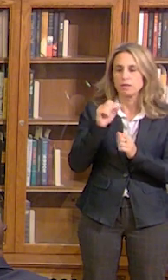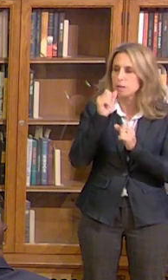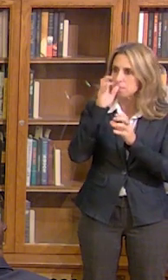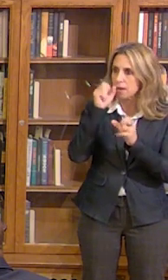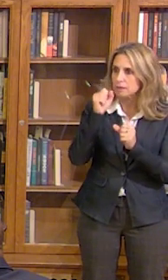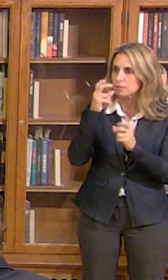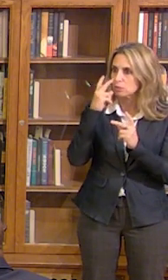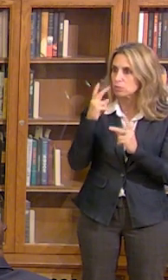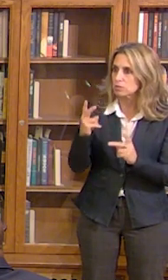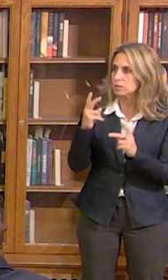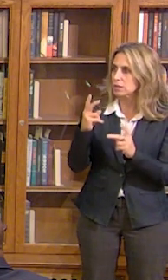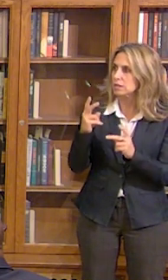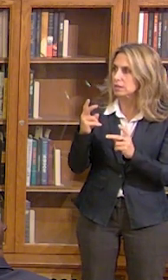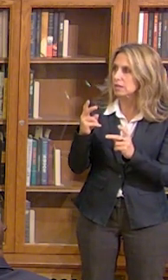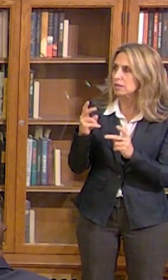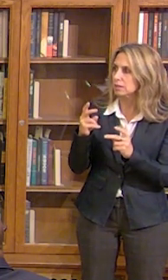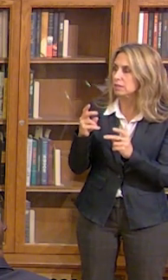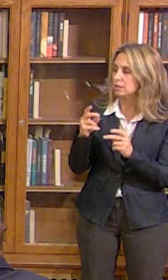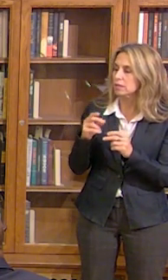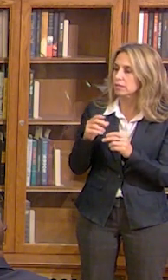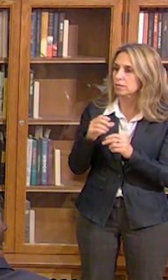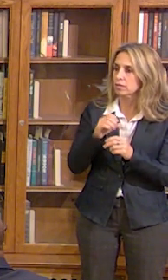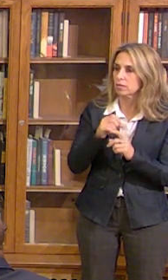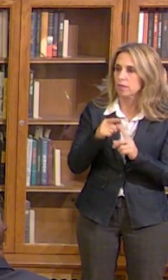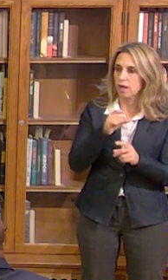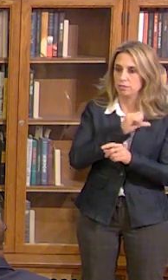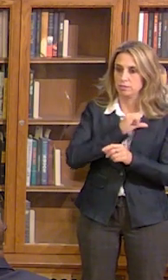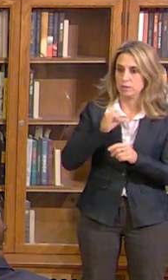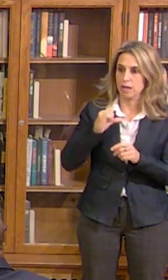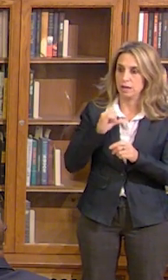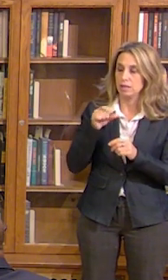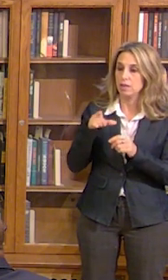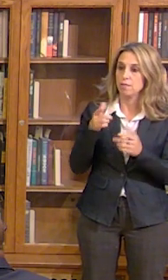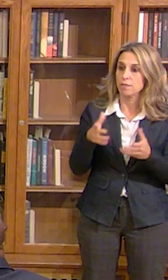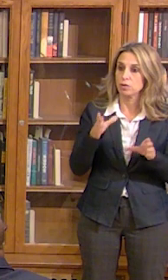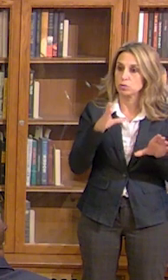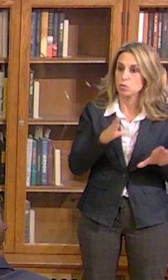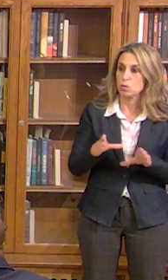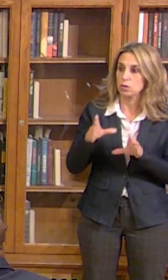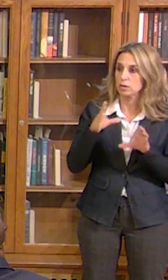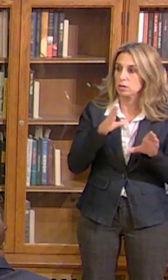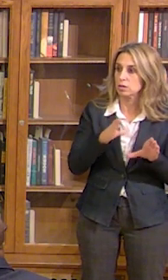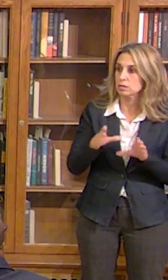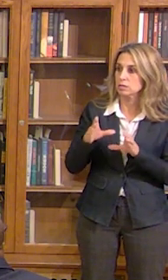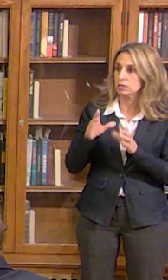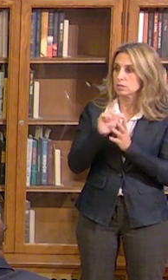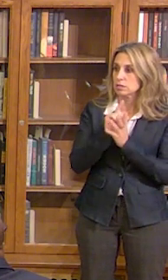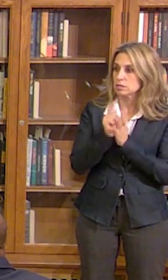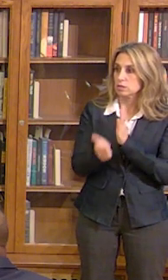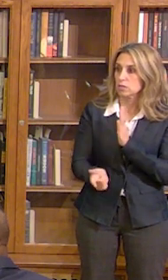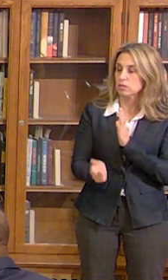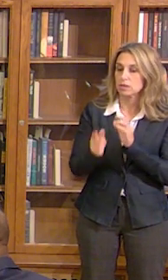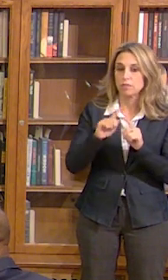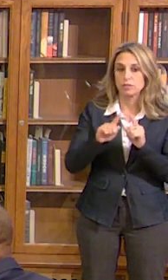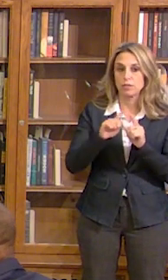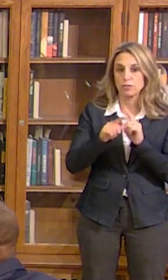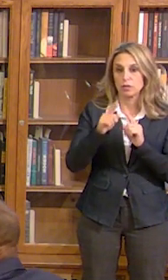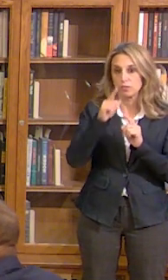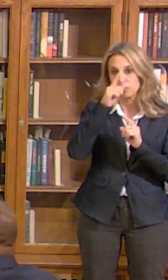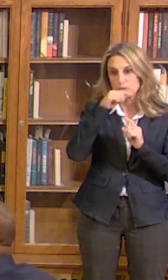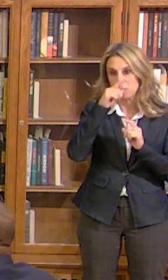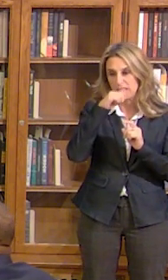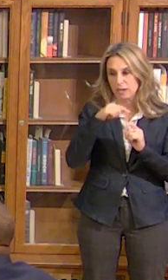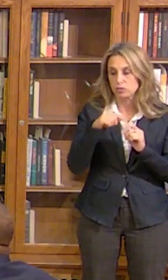see when you step in you feel like you're in the Senate and they have organized I'm a series of sim simulations and one of the